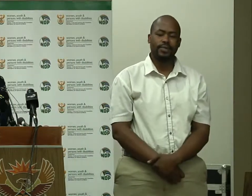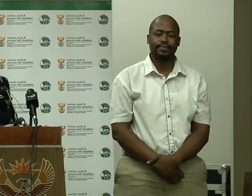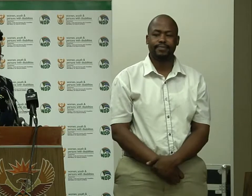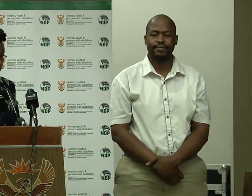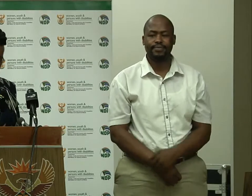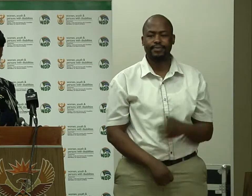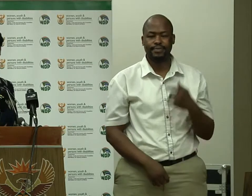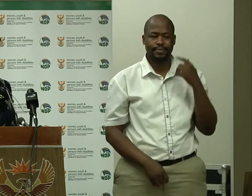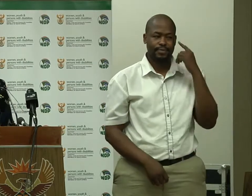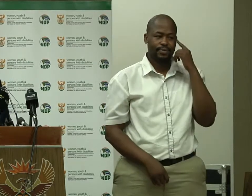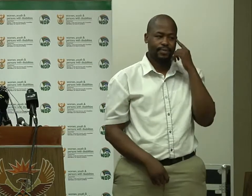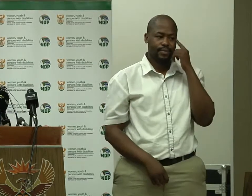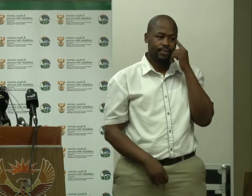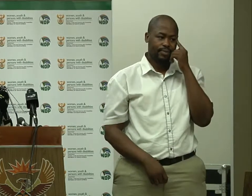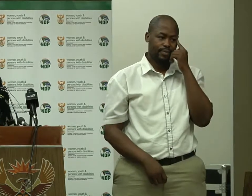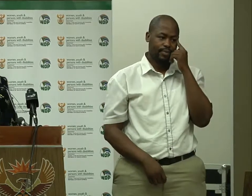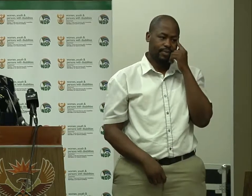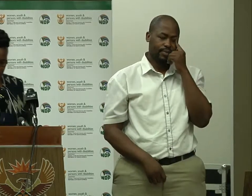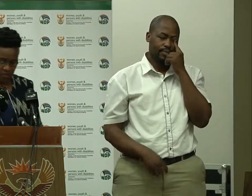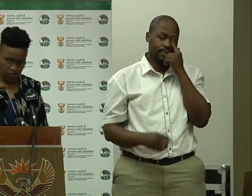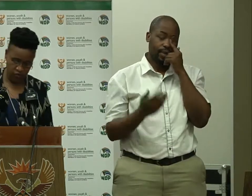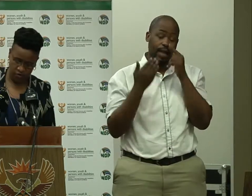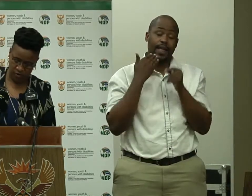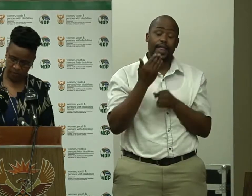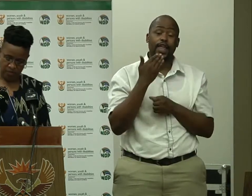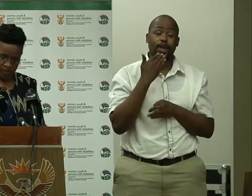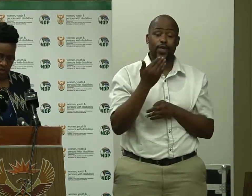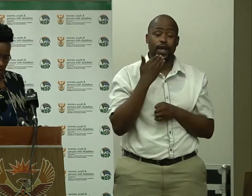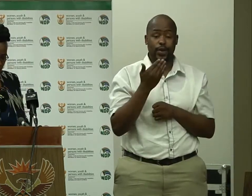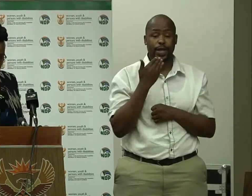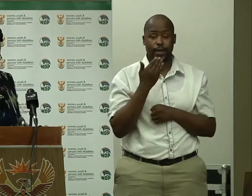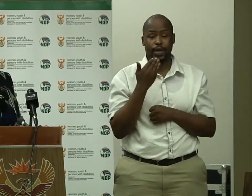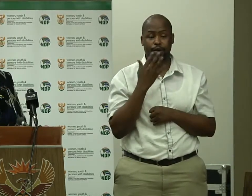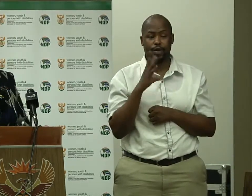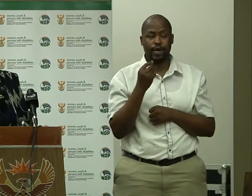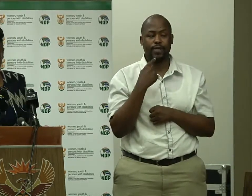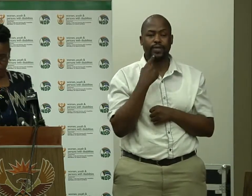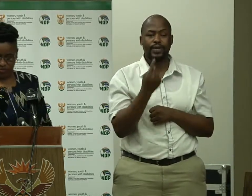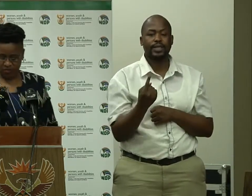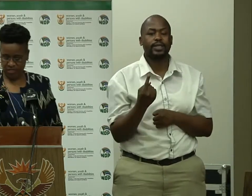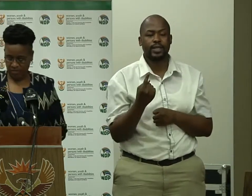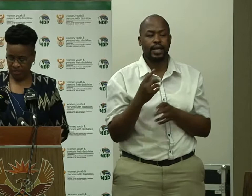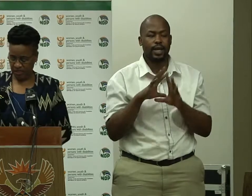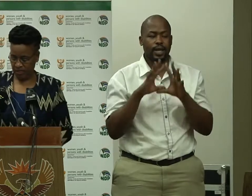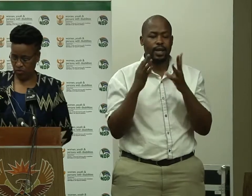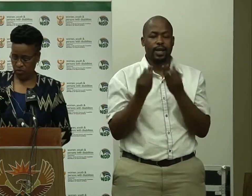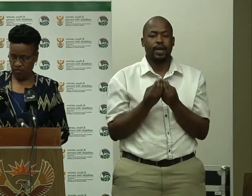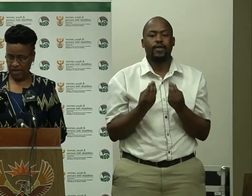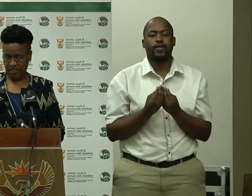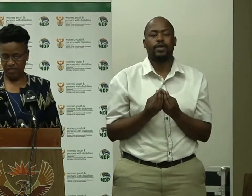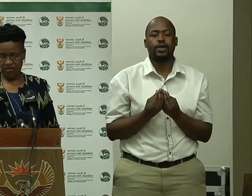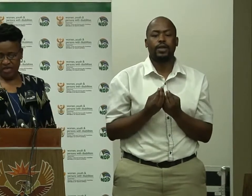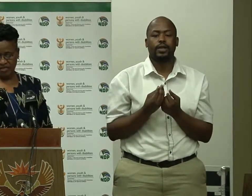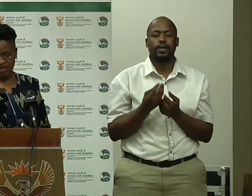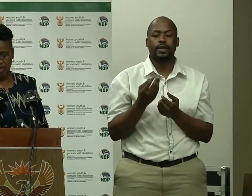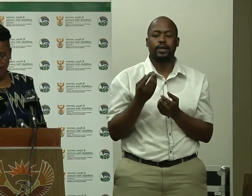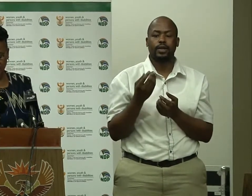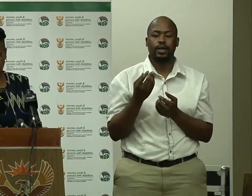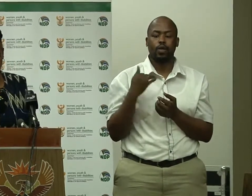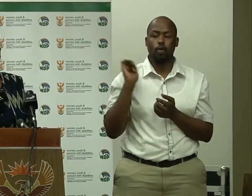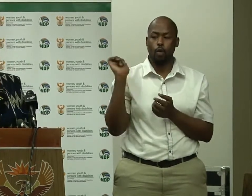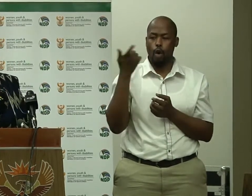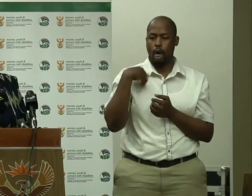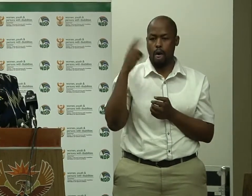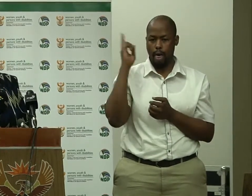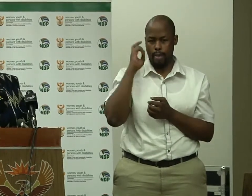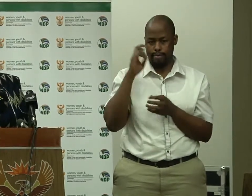Thank you, Deputy Minister. You have said a mouthful. I will not repeat what you've said, but I think all of us have heard.